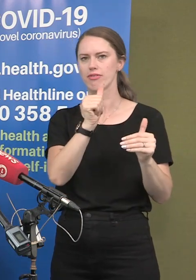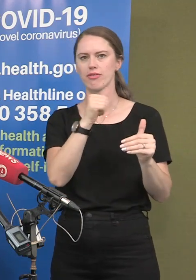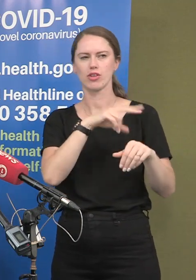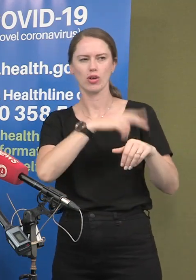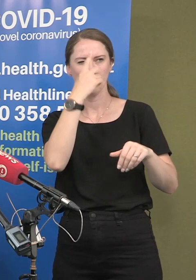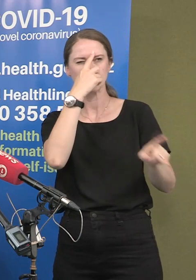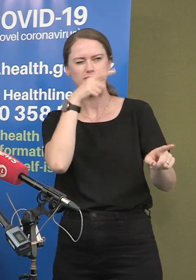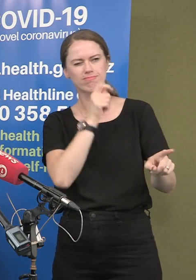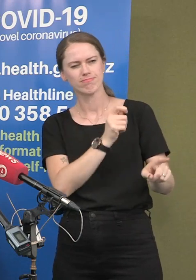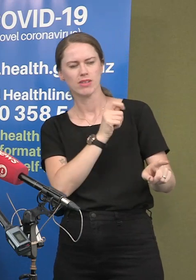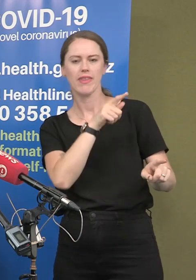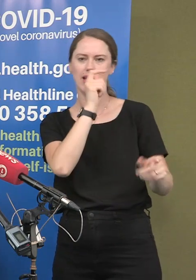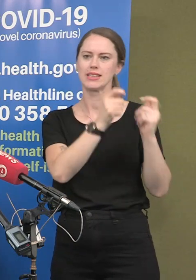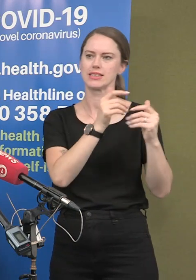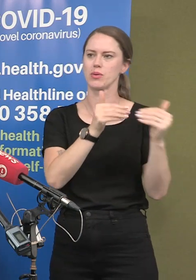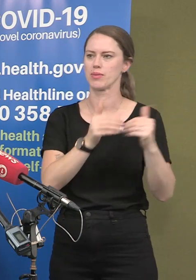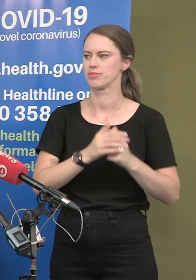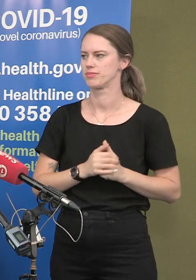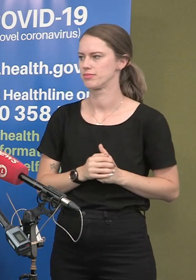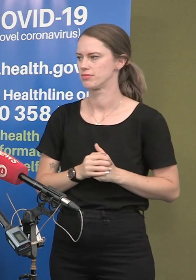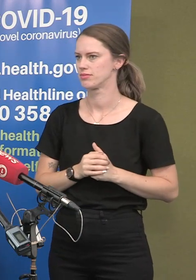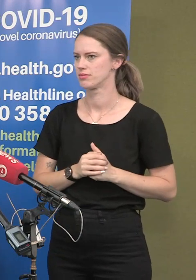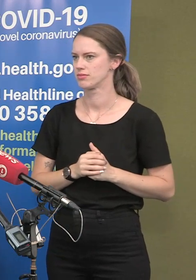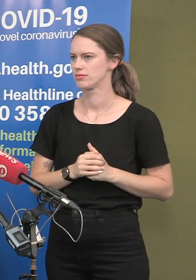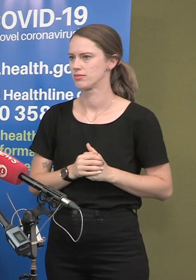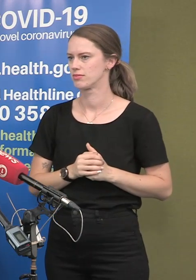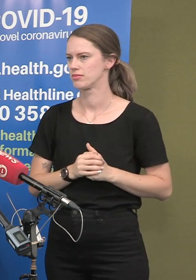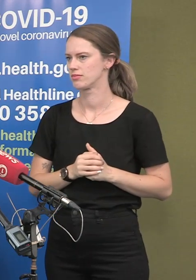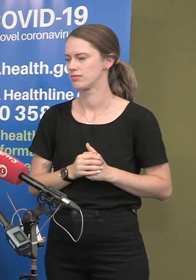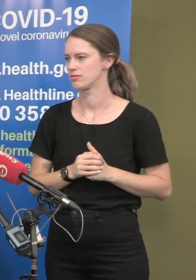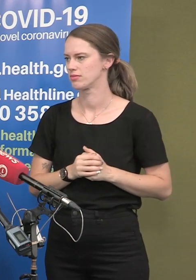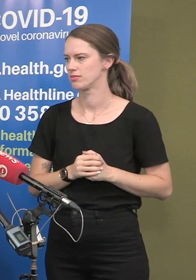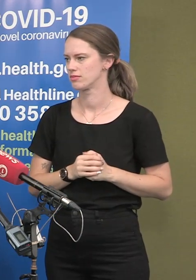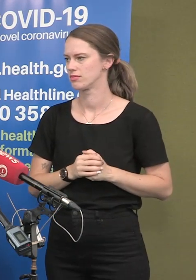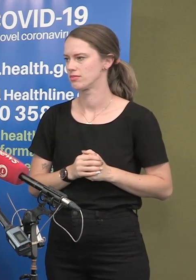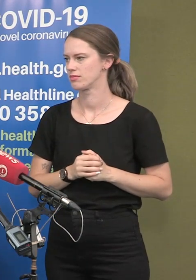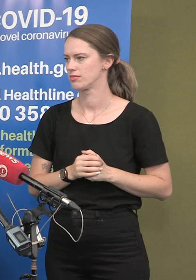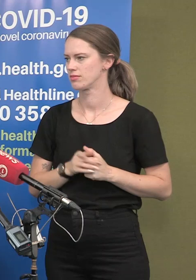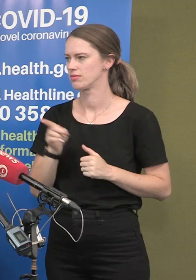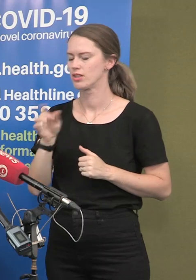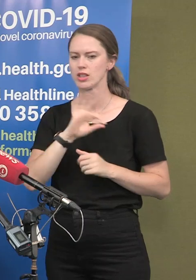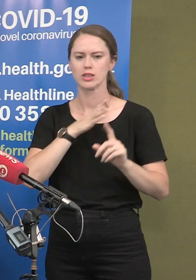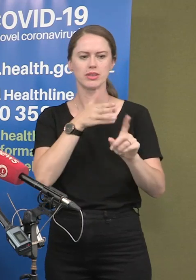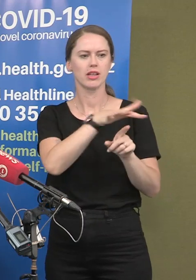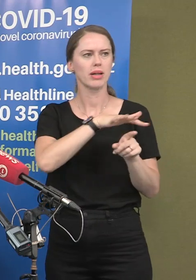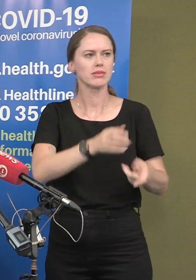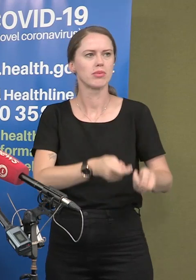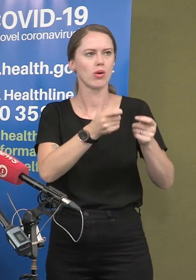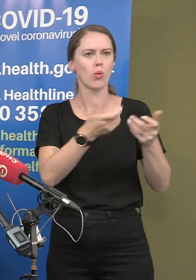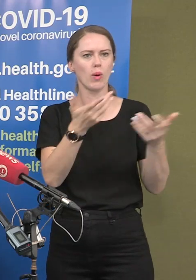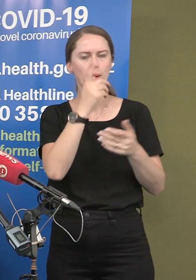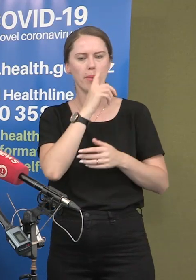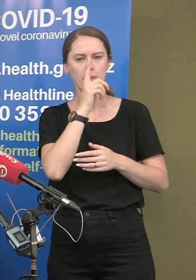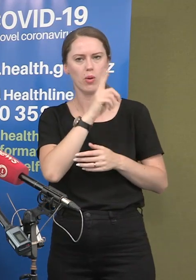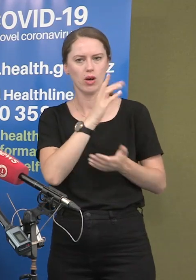hesitate to test. And we just still haven't seen any specific places come out about where people who